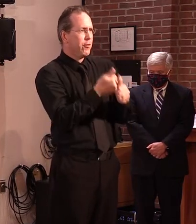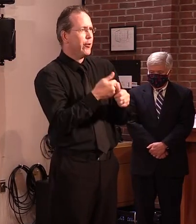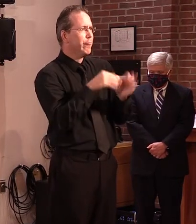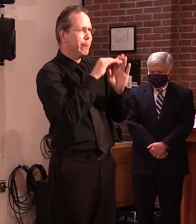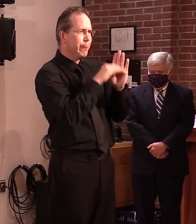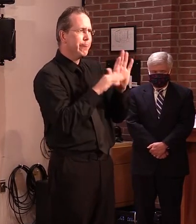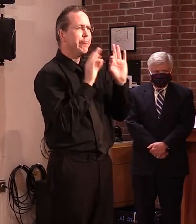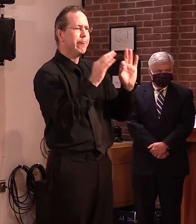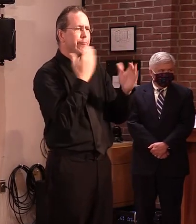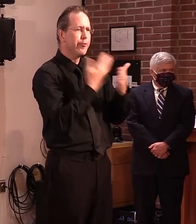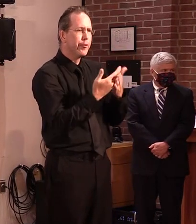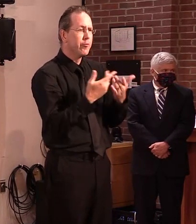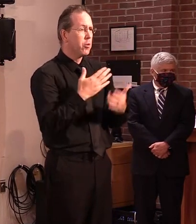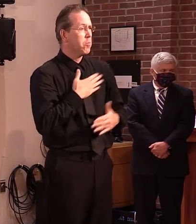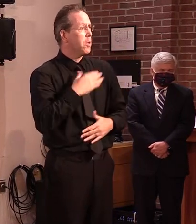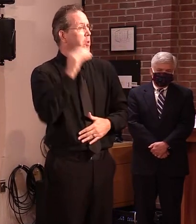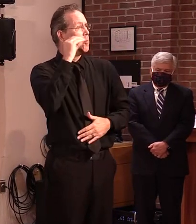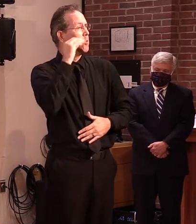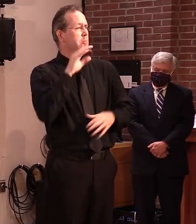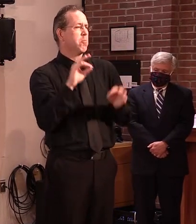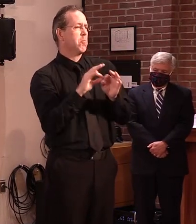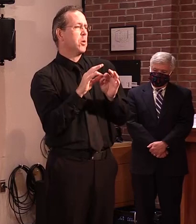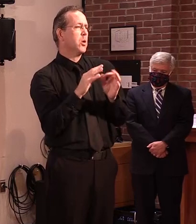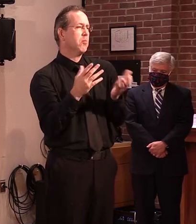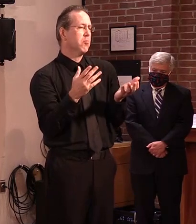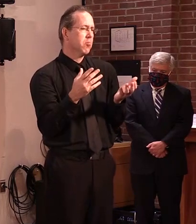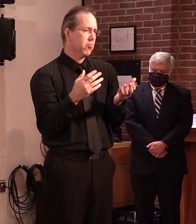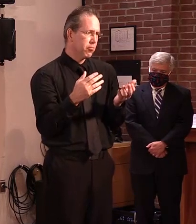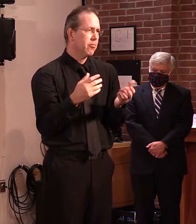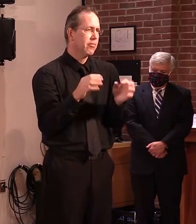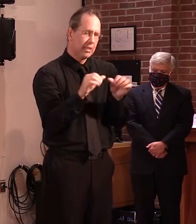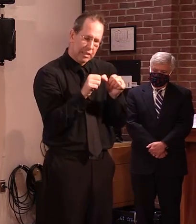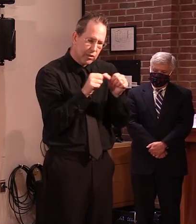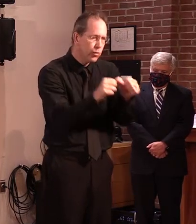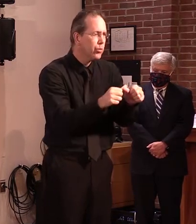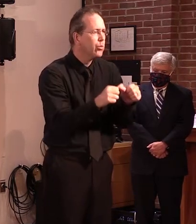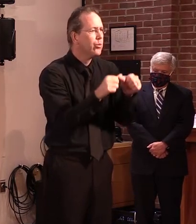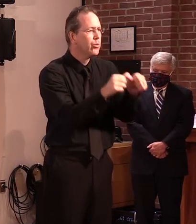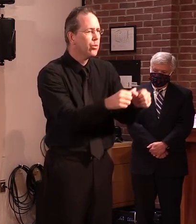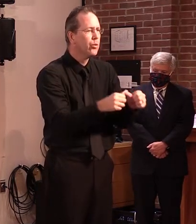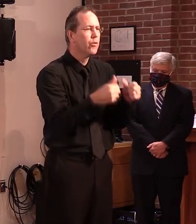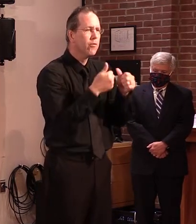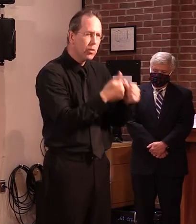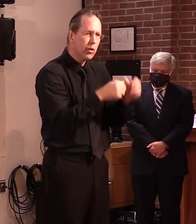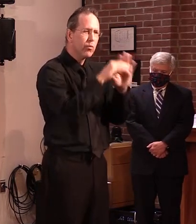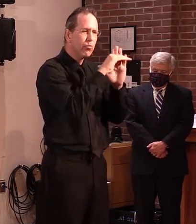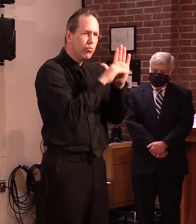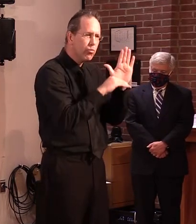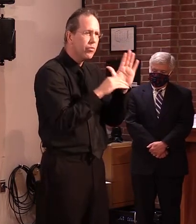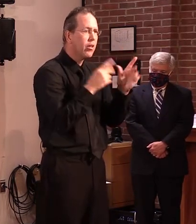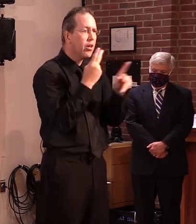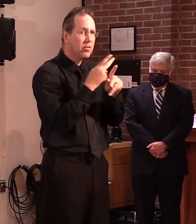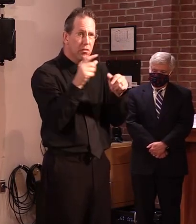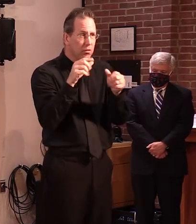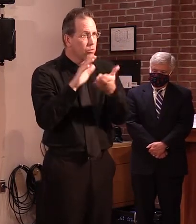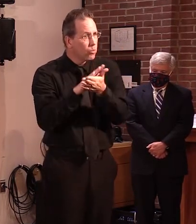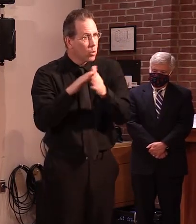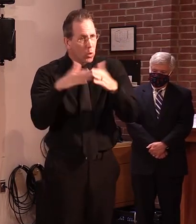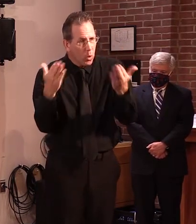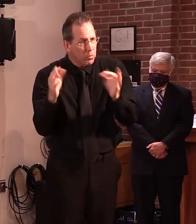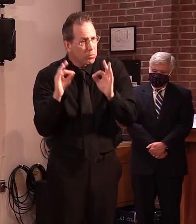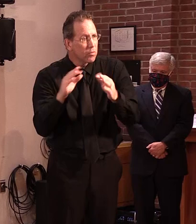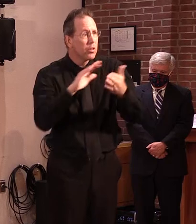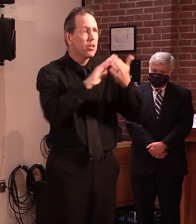it's been essential and to continue the numbers that we have, even as we've opened up the economy, even as we've had more people coming into the